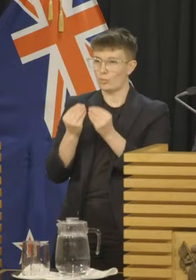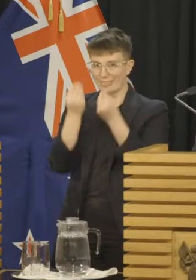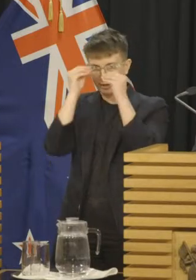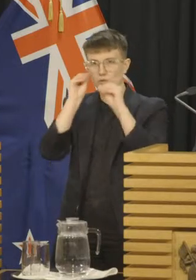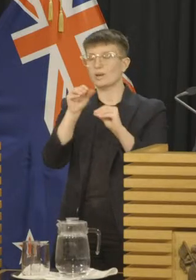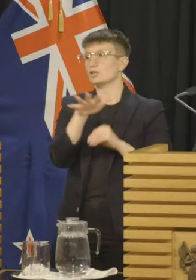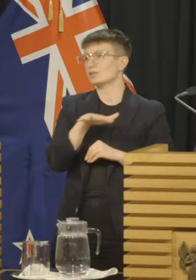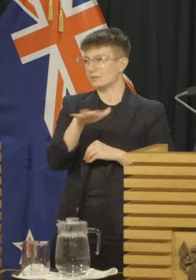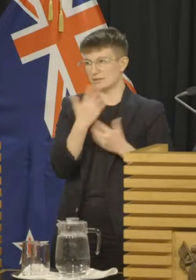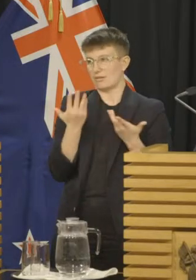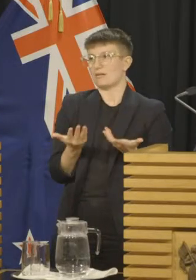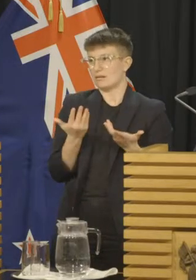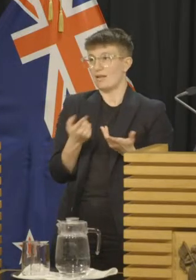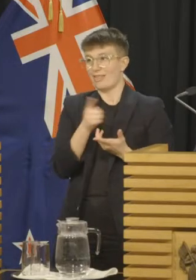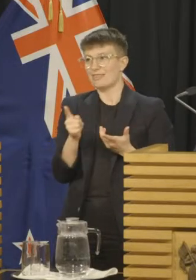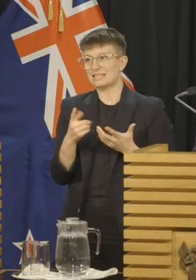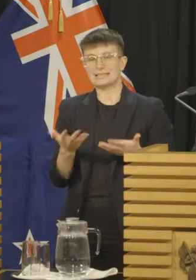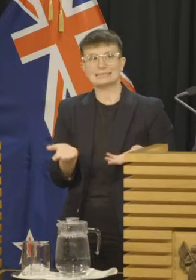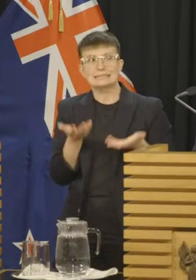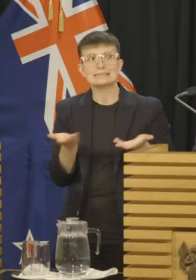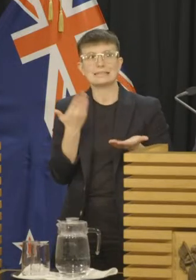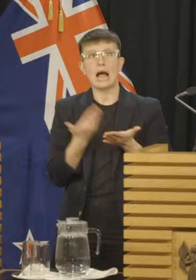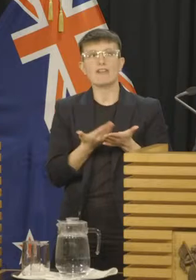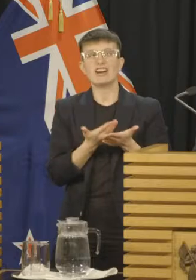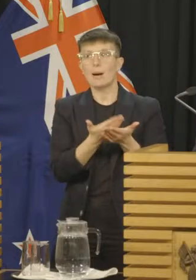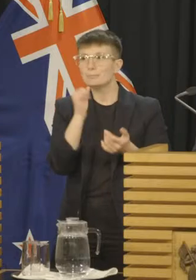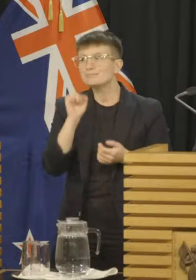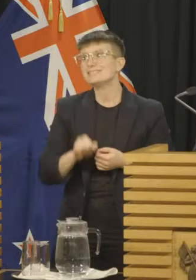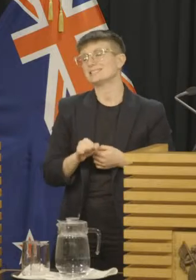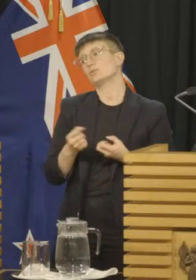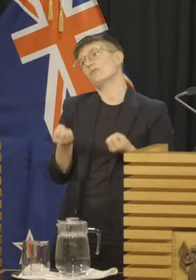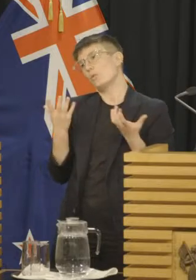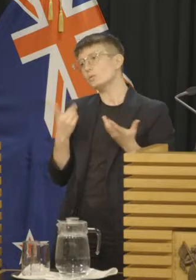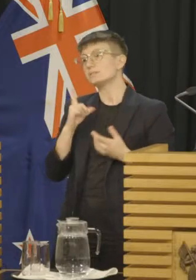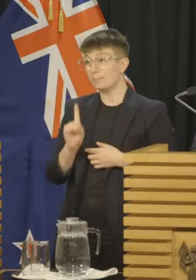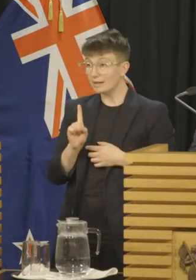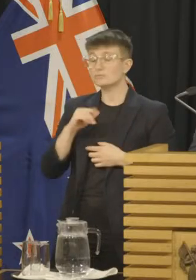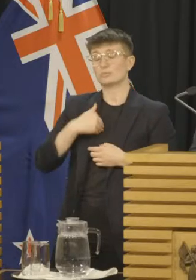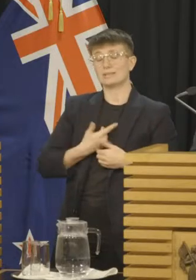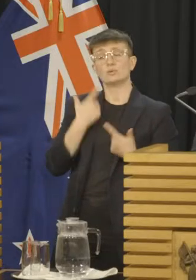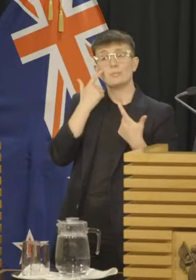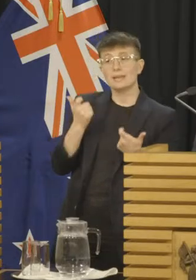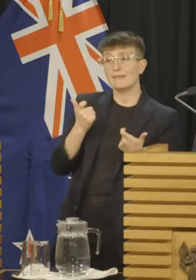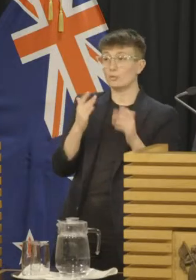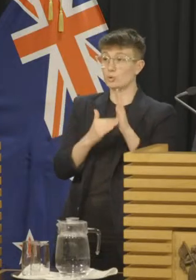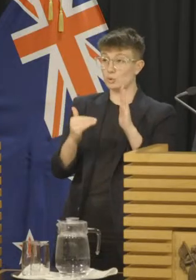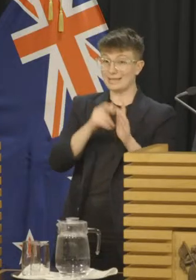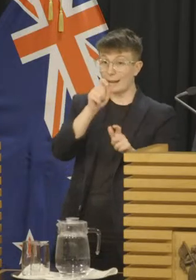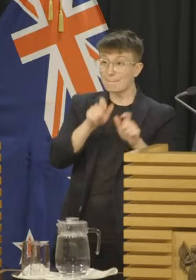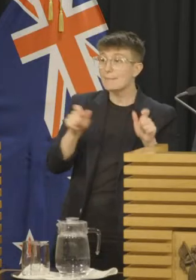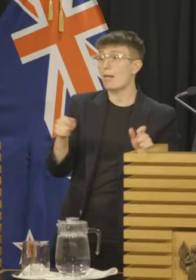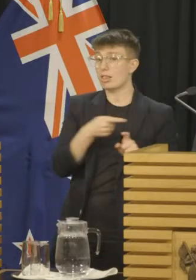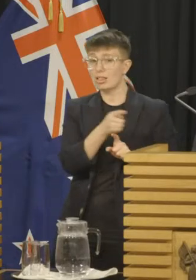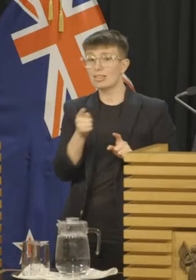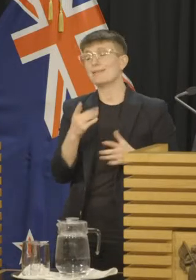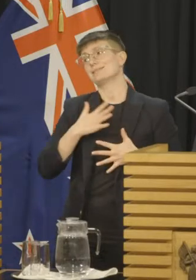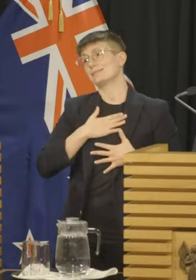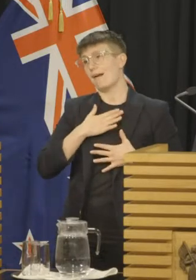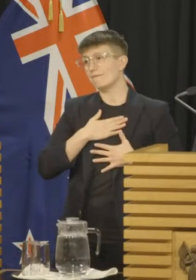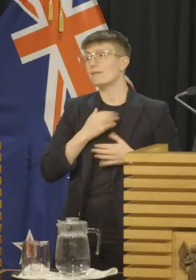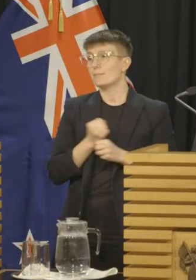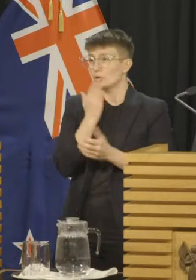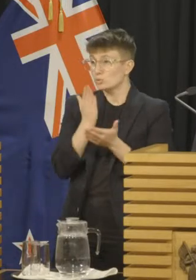we have a difficult balancing act here around preserving New Zealand public safety and making sure that our quarantine and